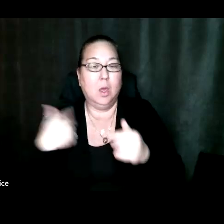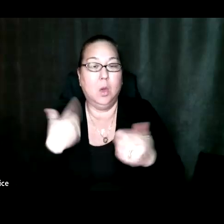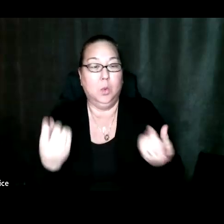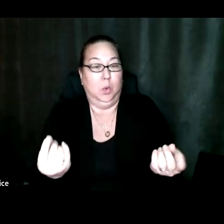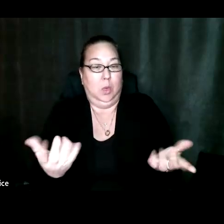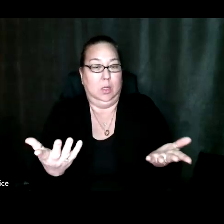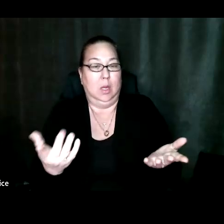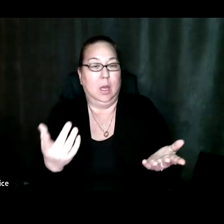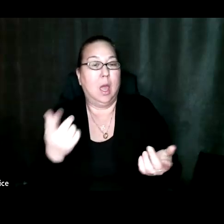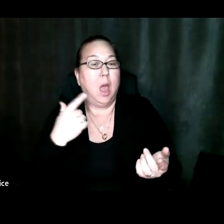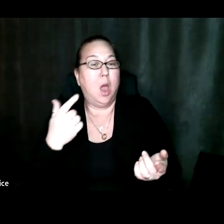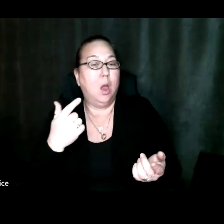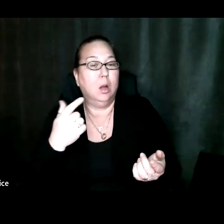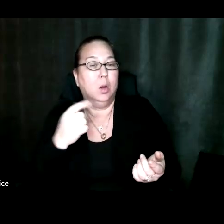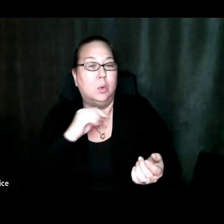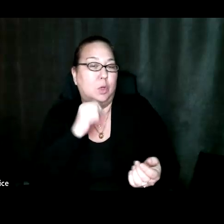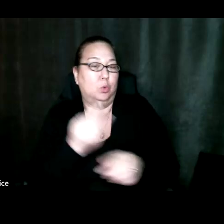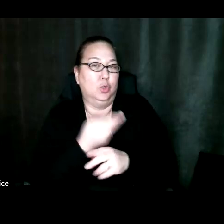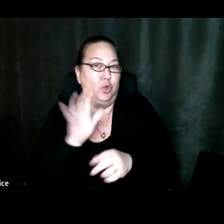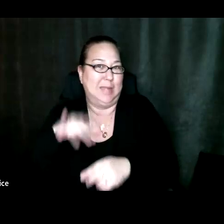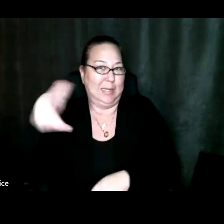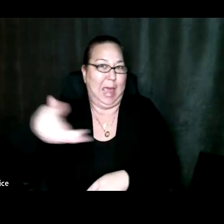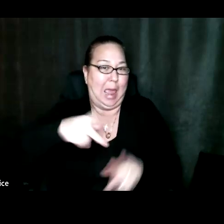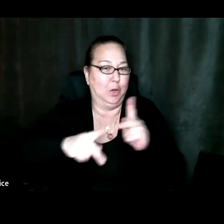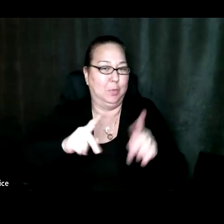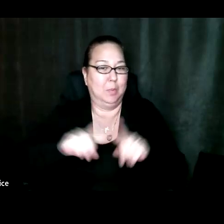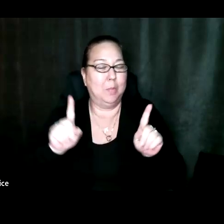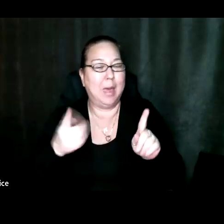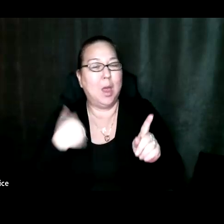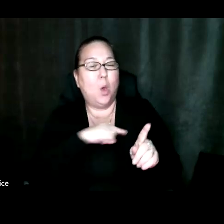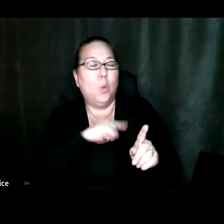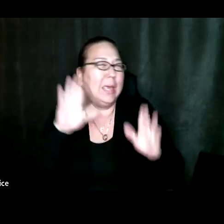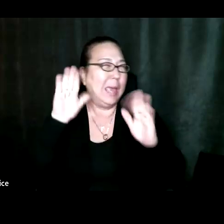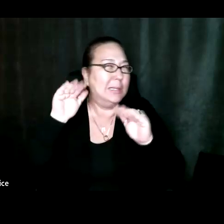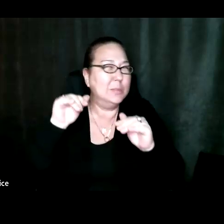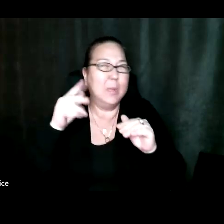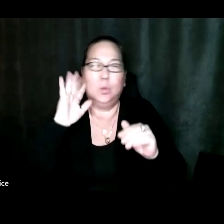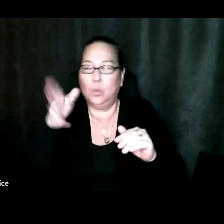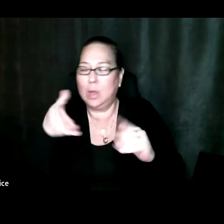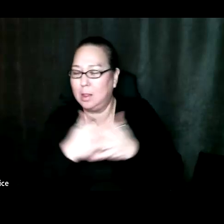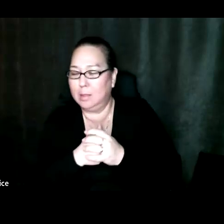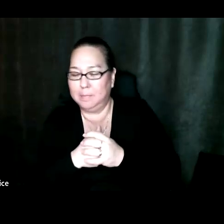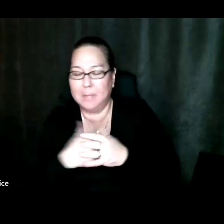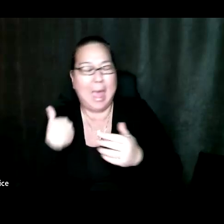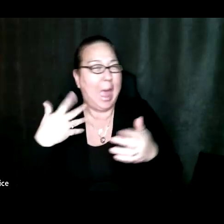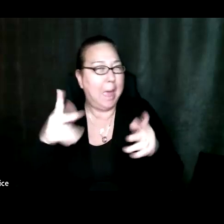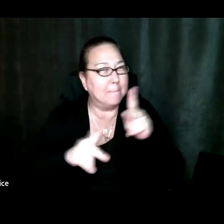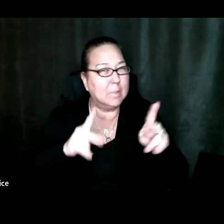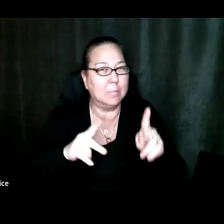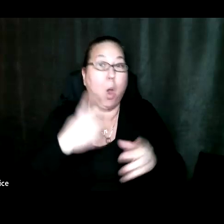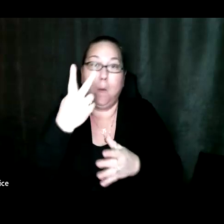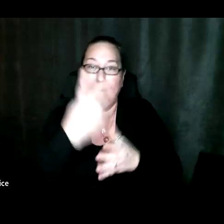more experienced school leaders. Right. And they're in great shape. But I anticipate we will have folks, both